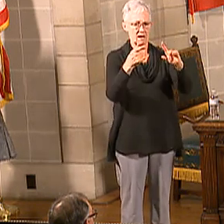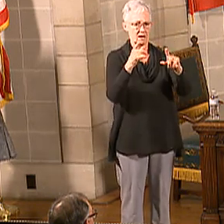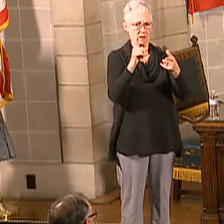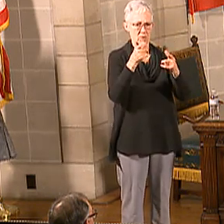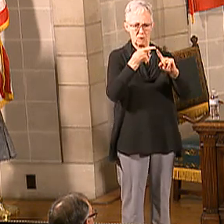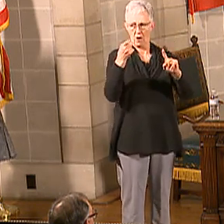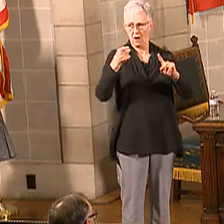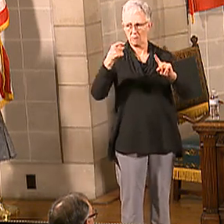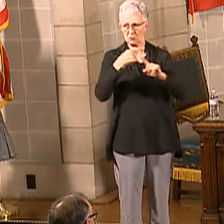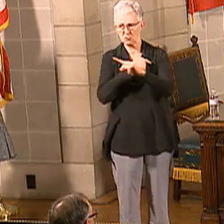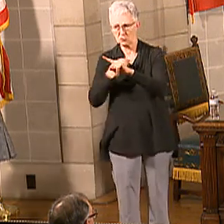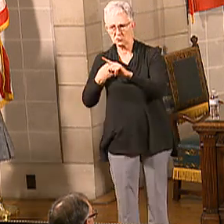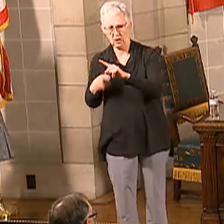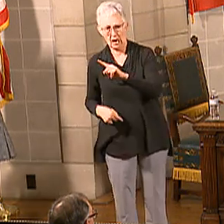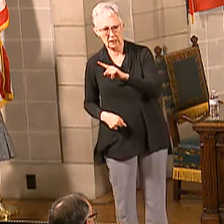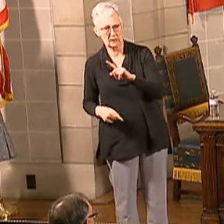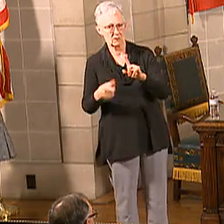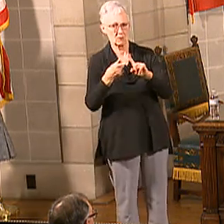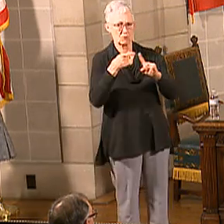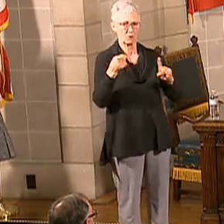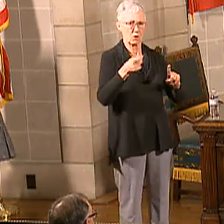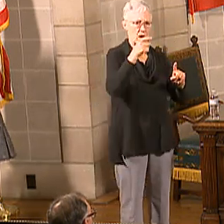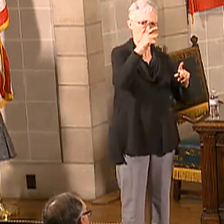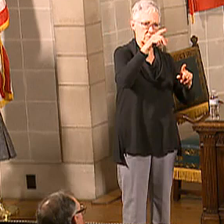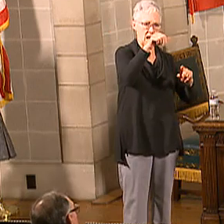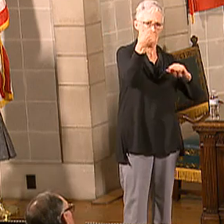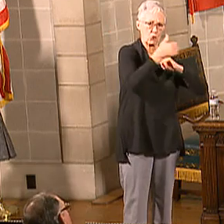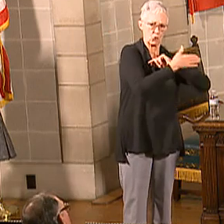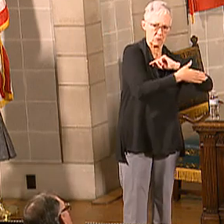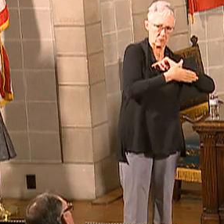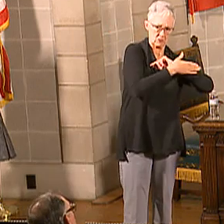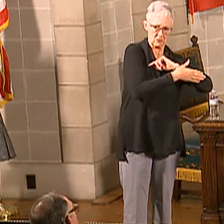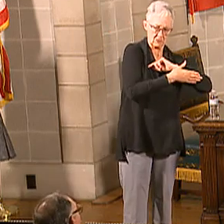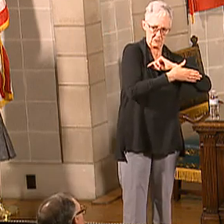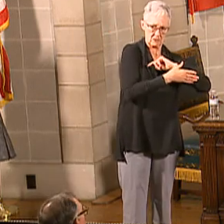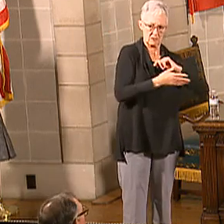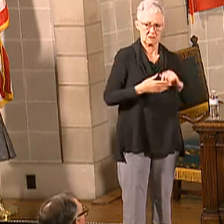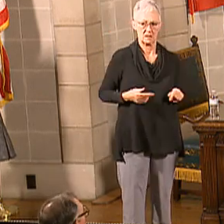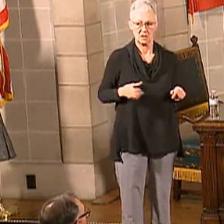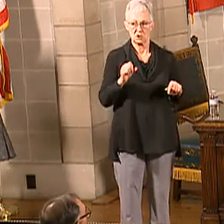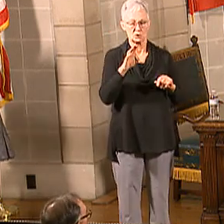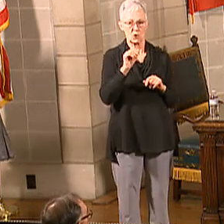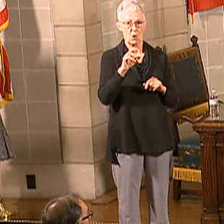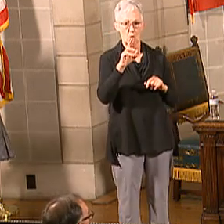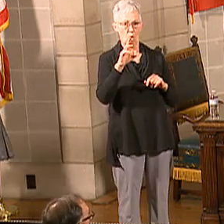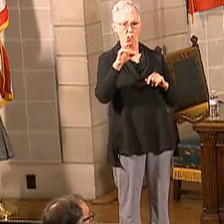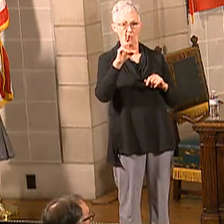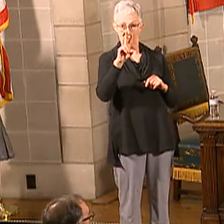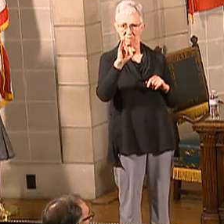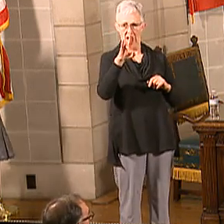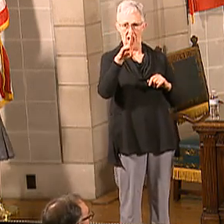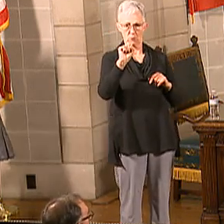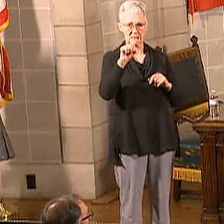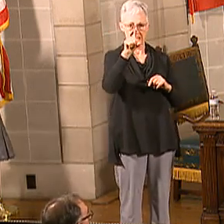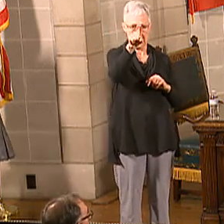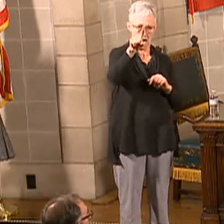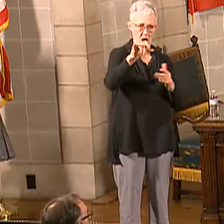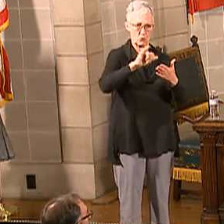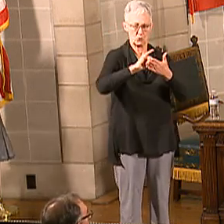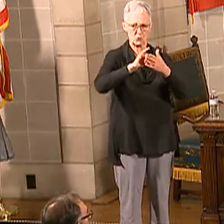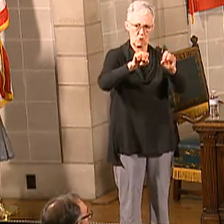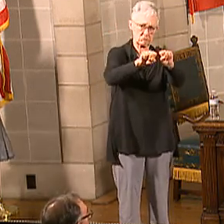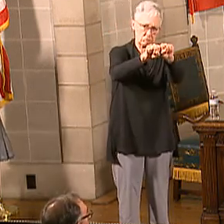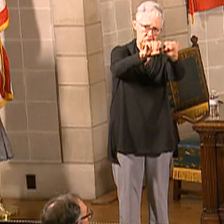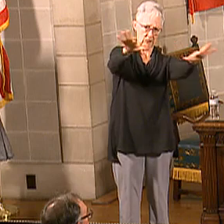that matter, right? So we didn't have the virus getting here as quickly as it was in places like New York. And so